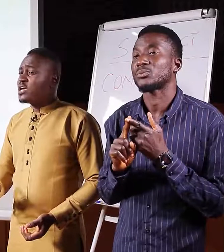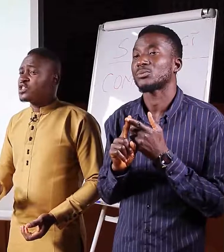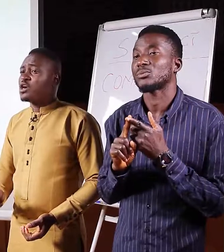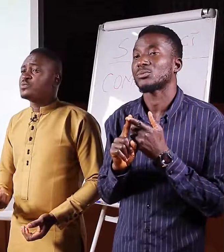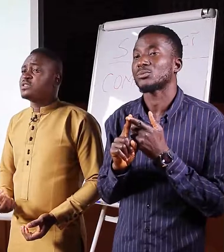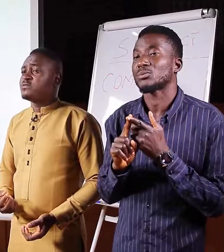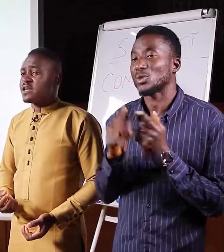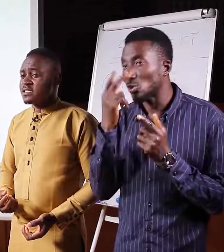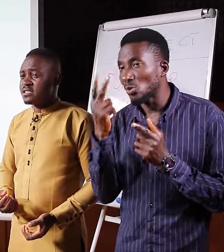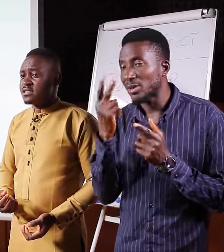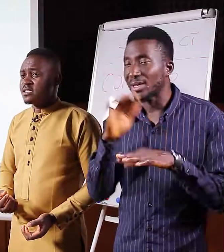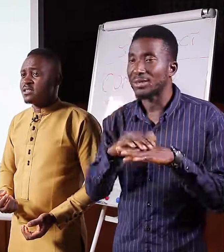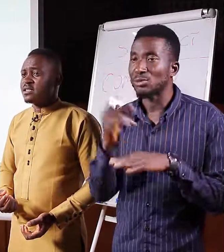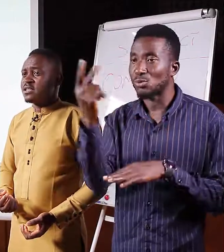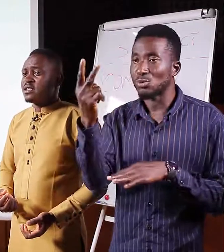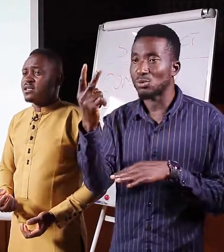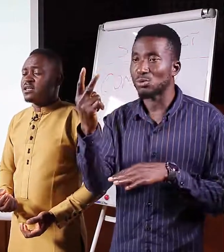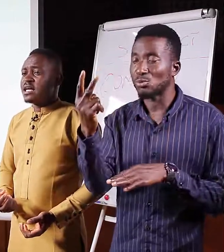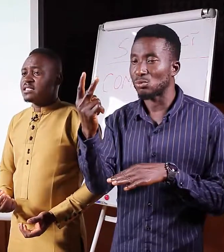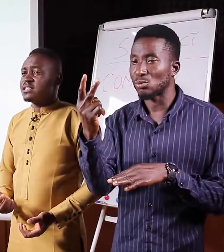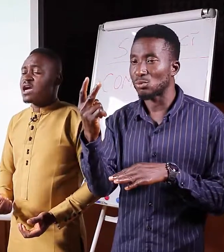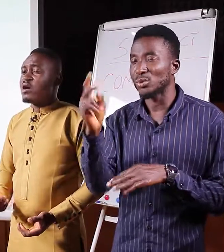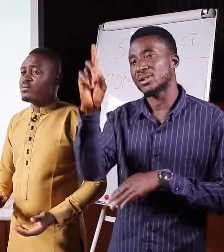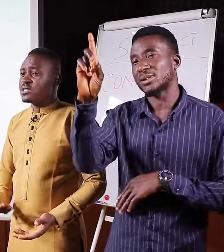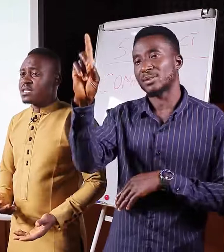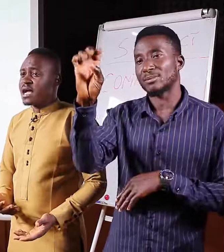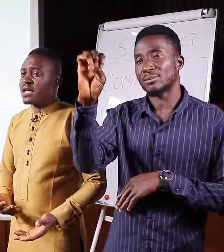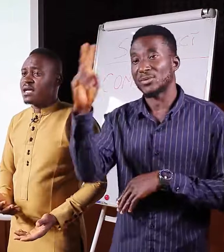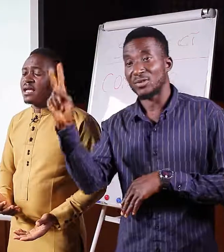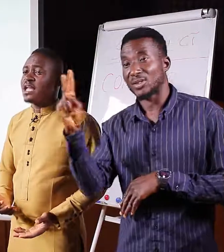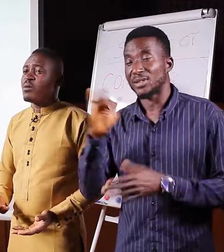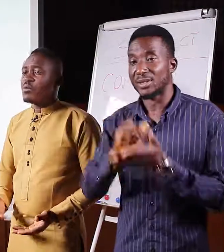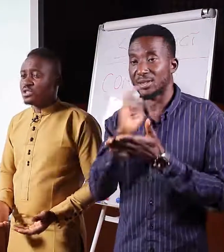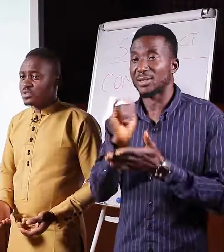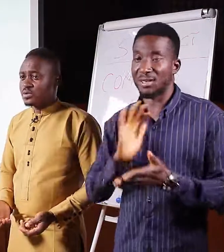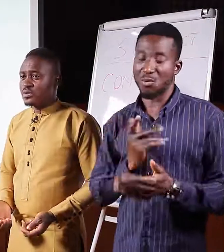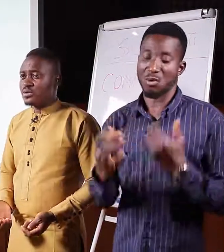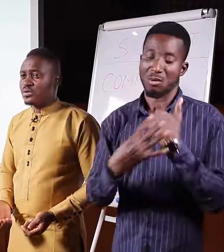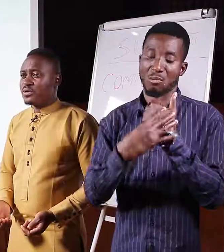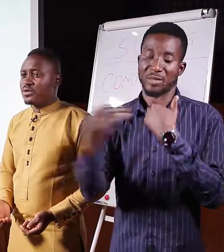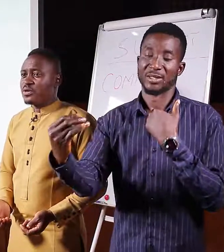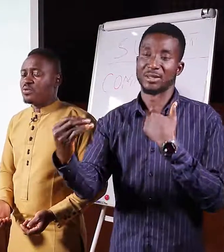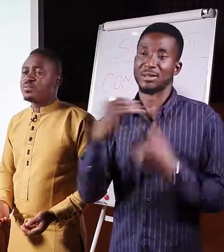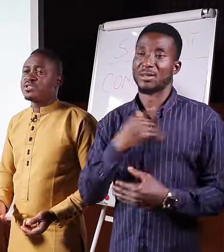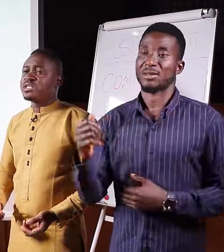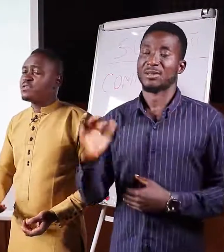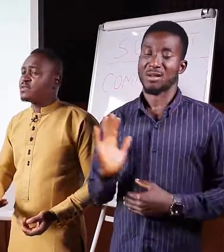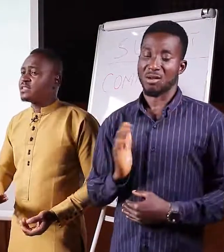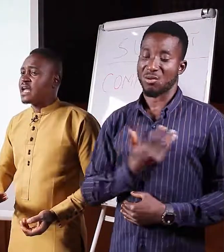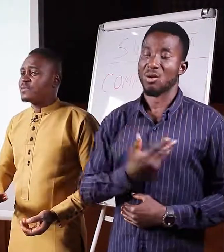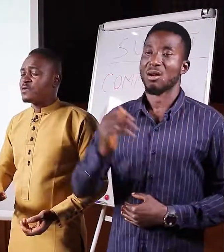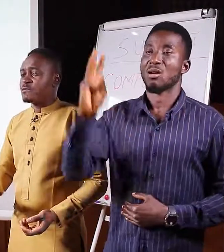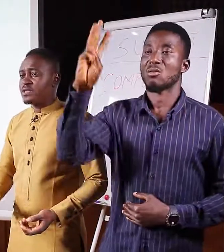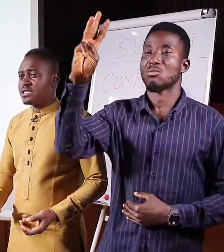two major output devices, that is our printer and our monitor. We'll be seeing